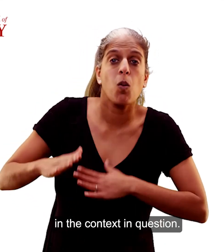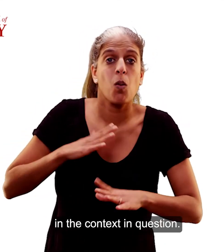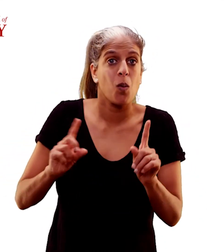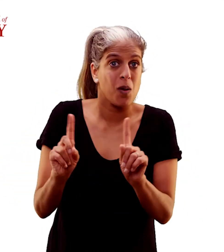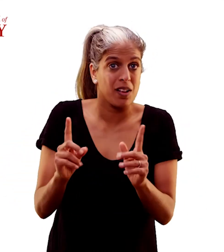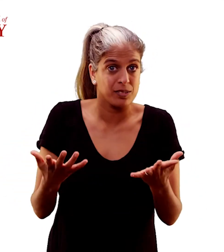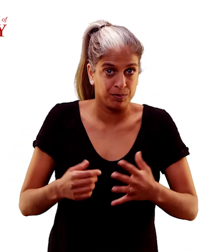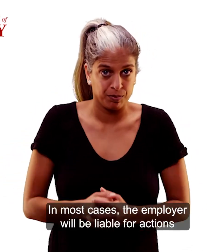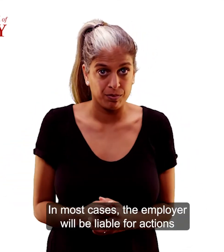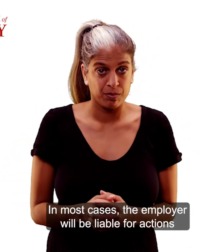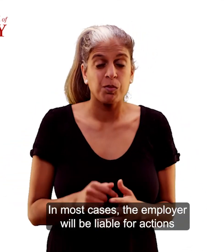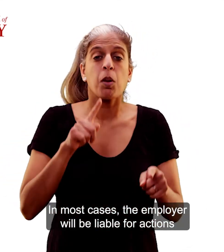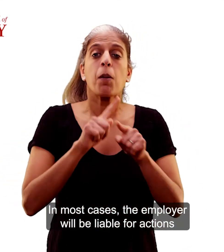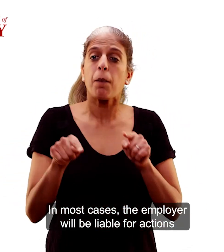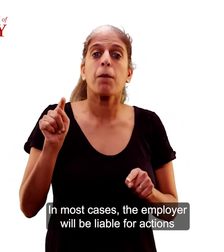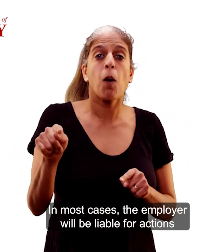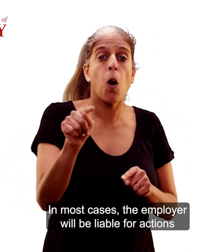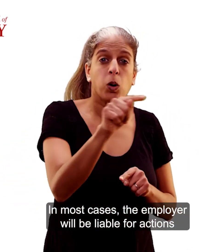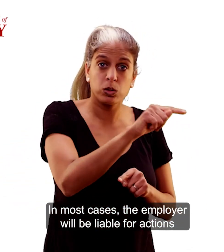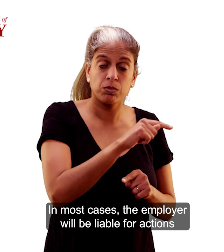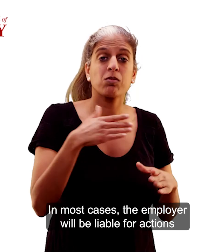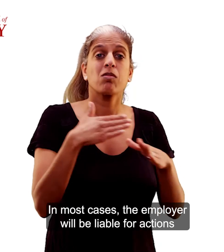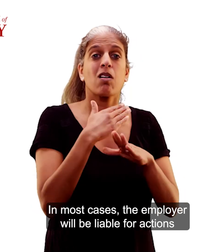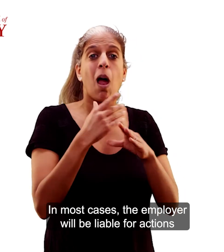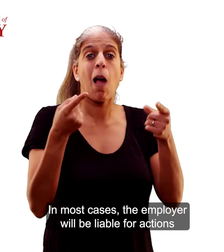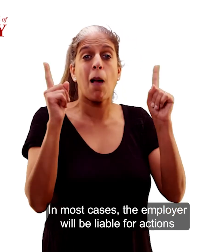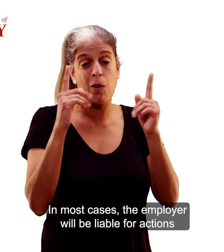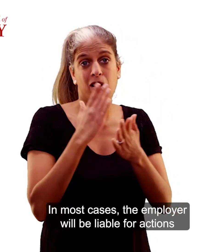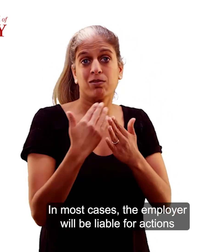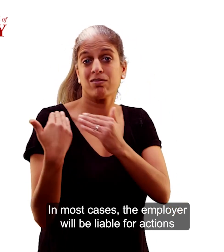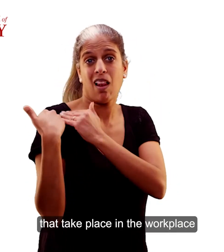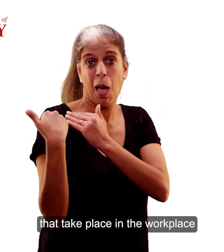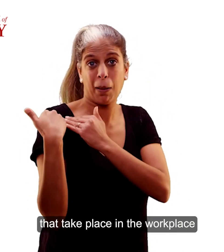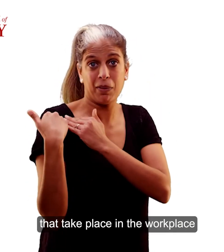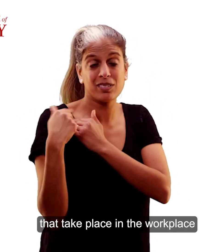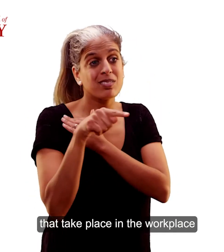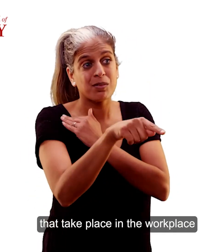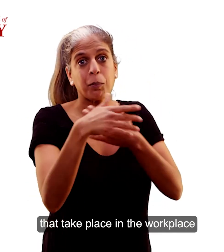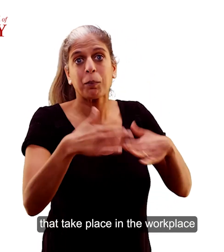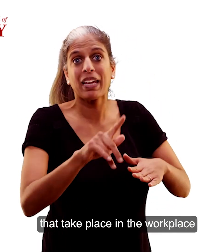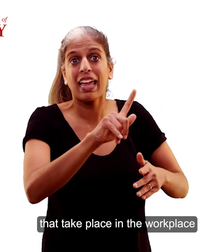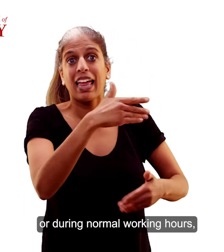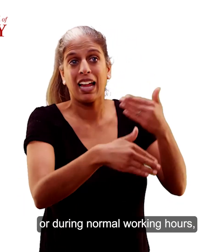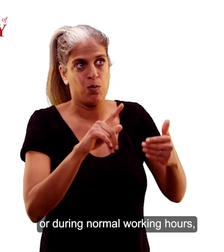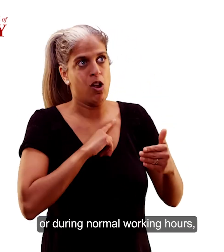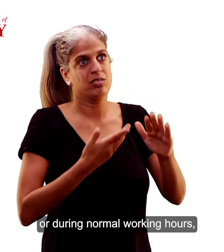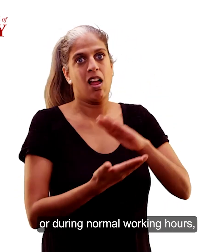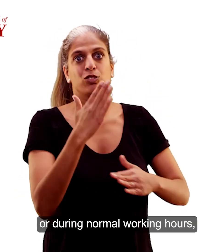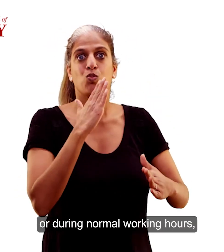question. In most cases, the employer will be liable for actions that take place in the workplace or during normal